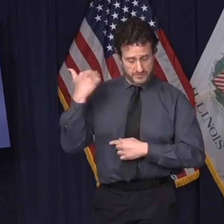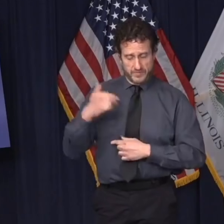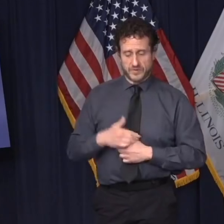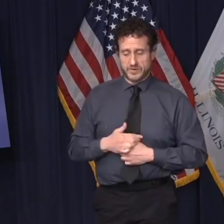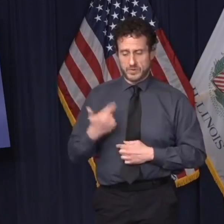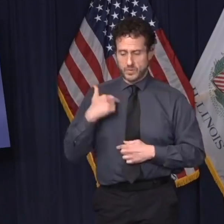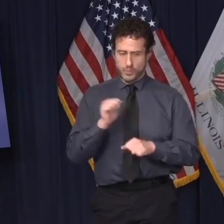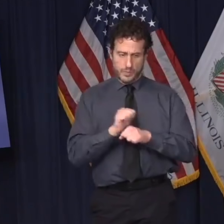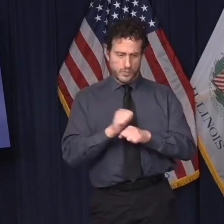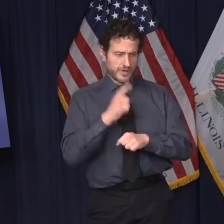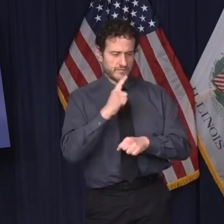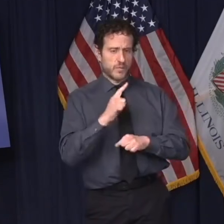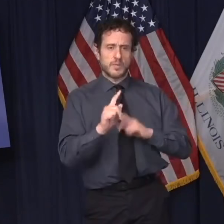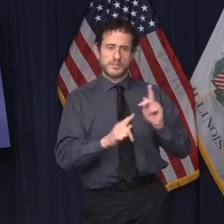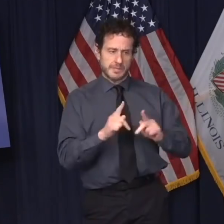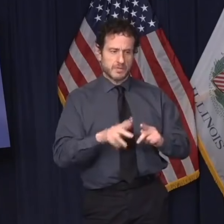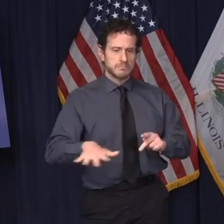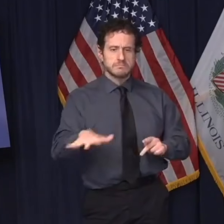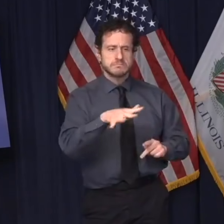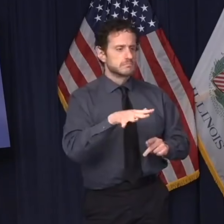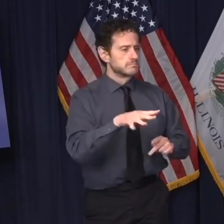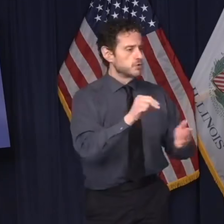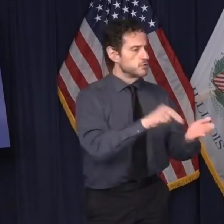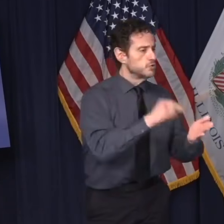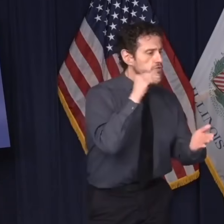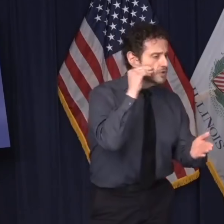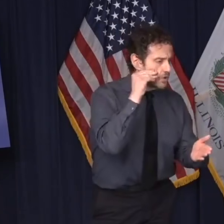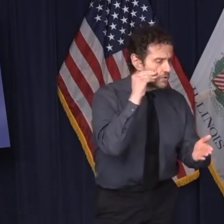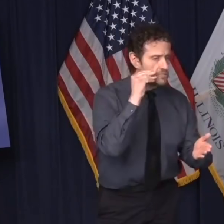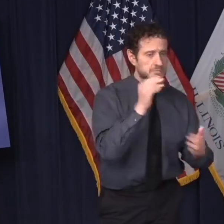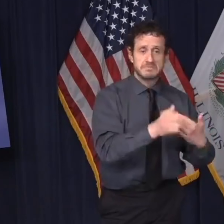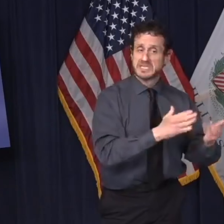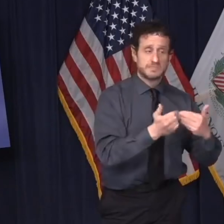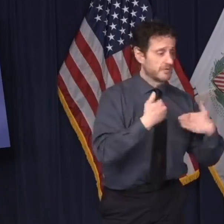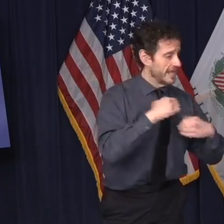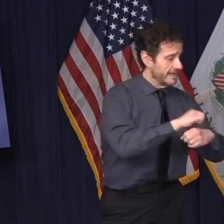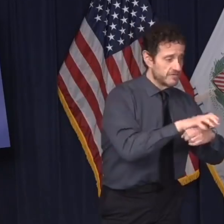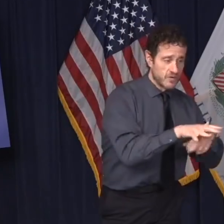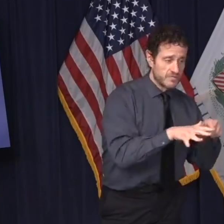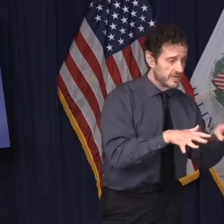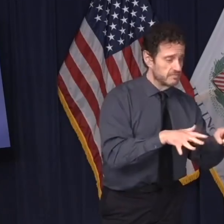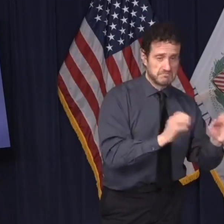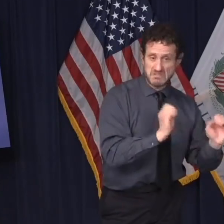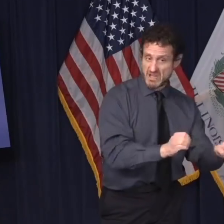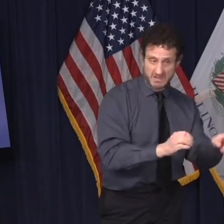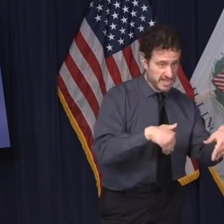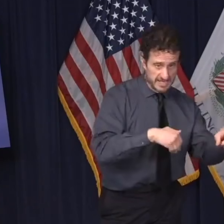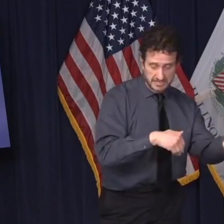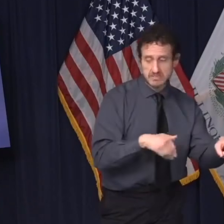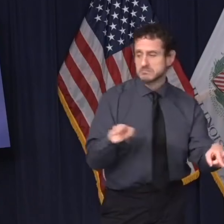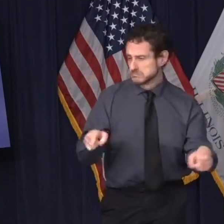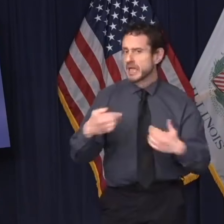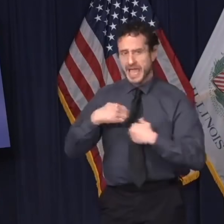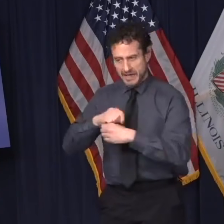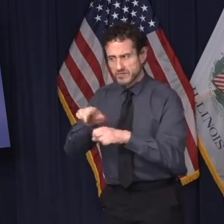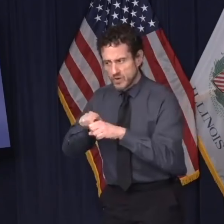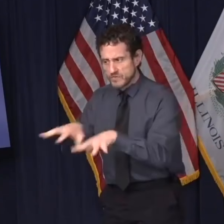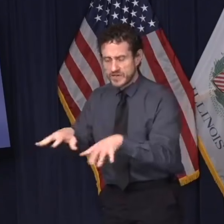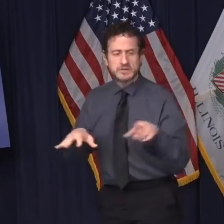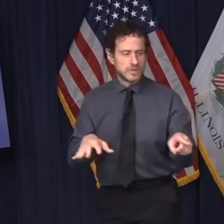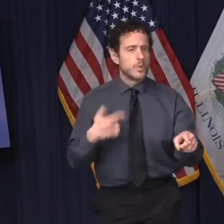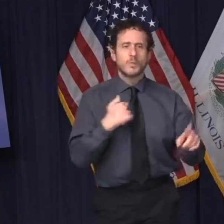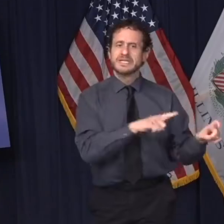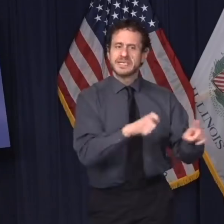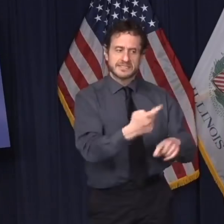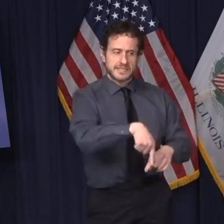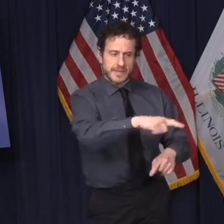all residents and all staff for free at facilities without known COVID-19 outbreaks,